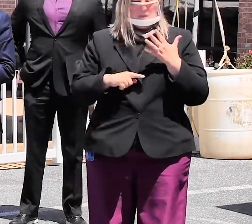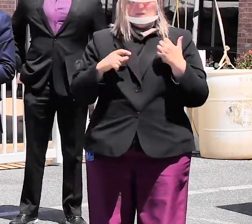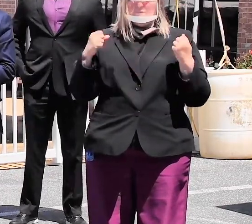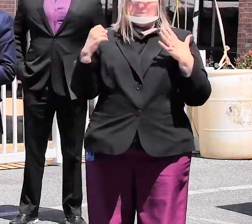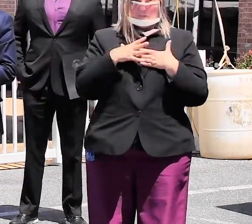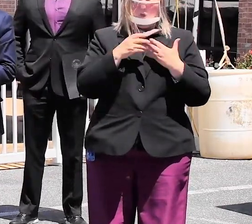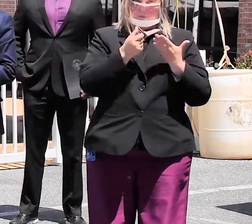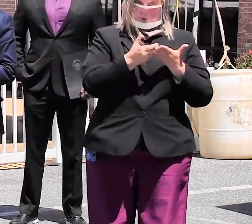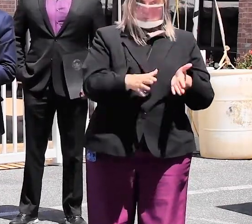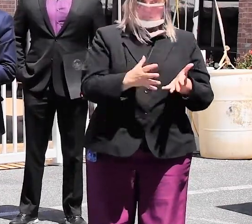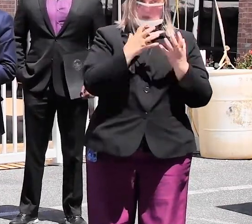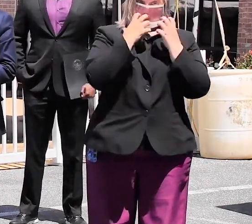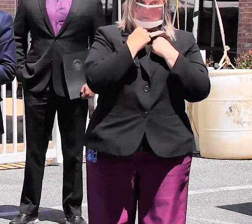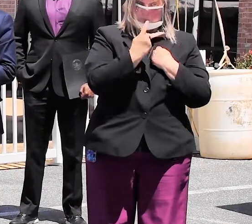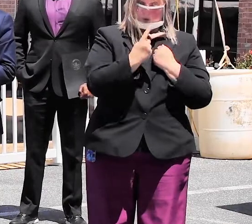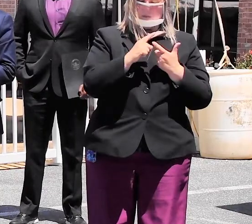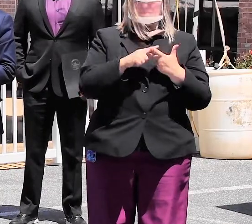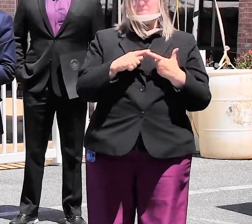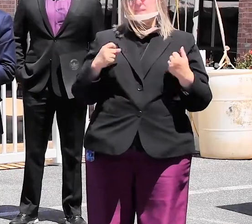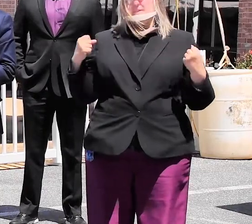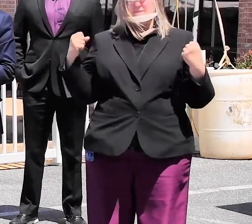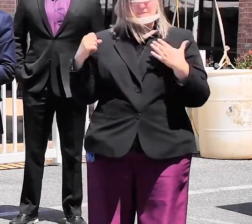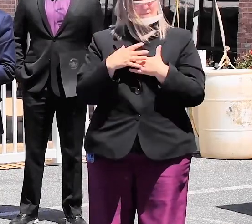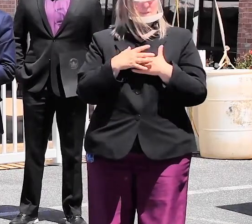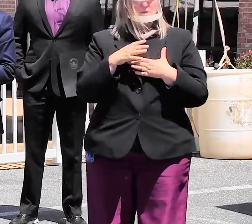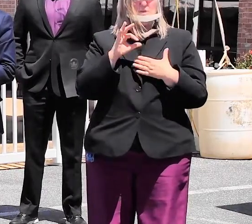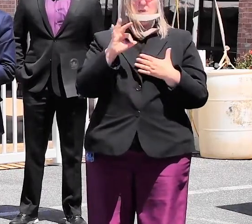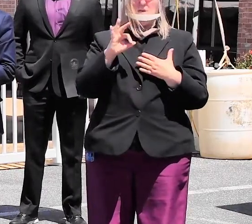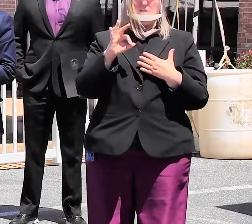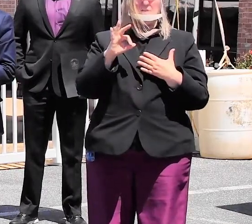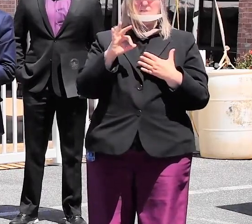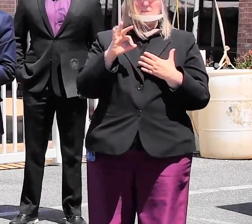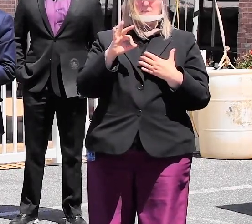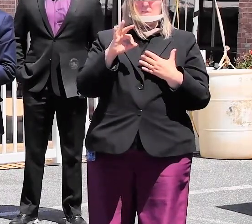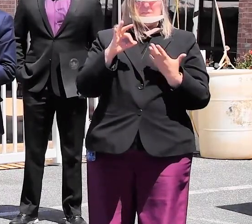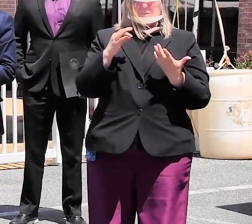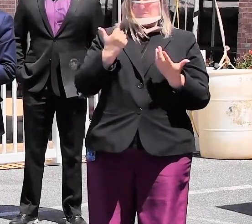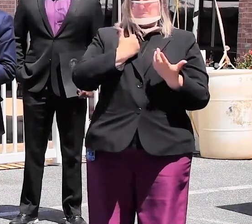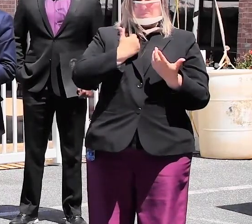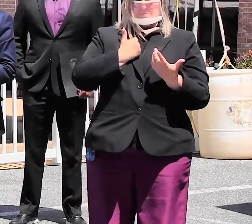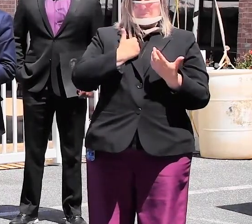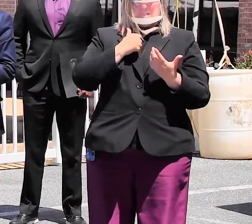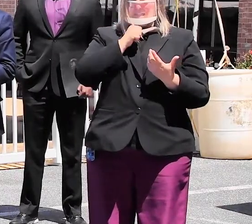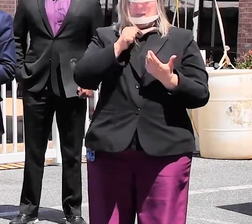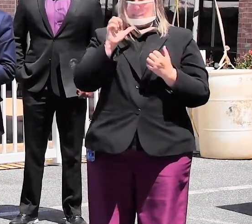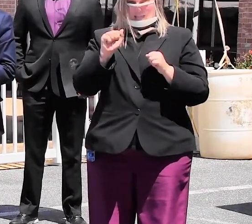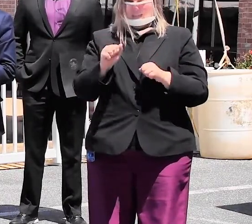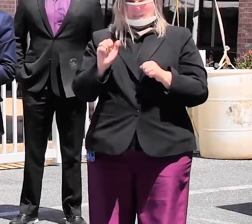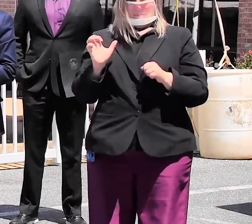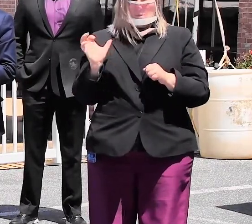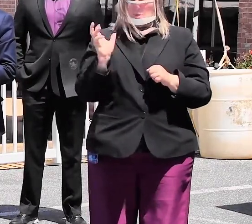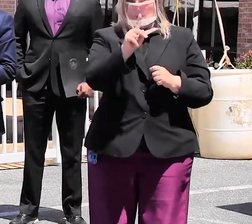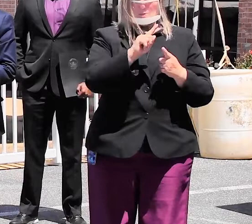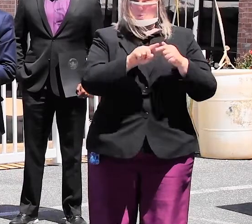a loved one, the fears of not being able to go back to a normal